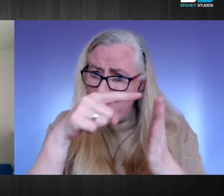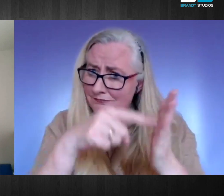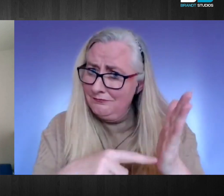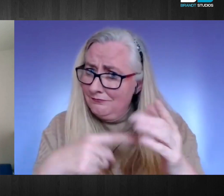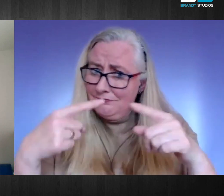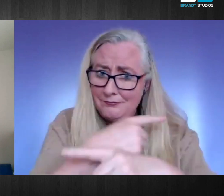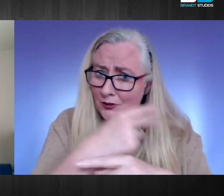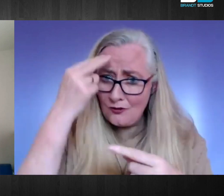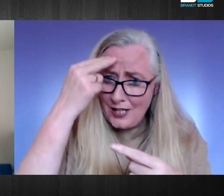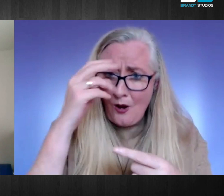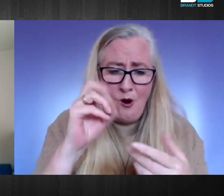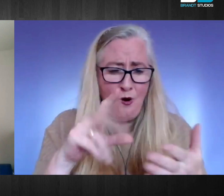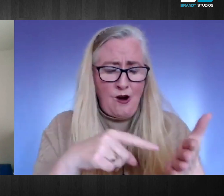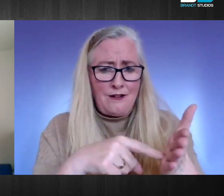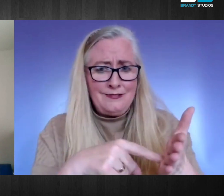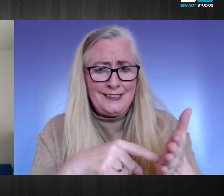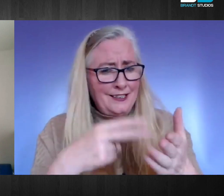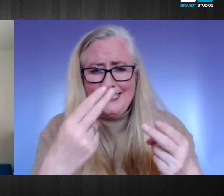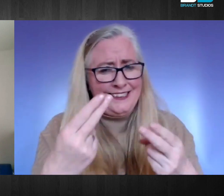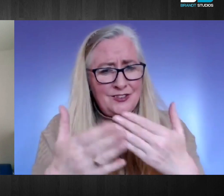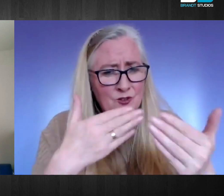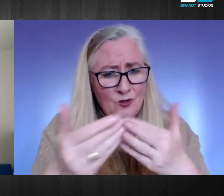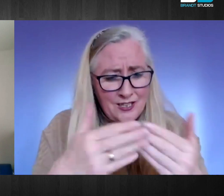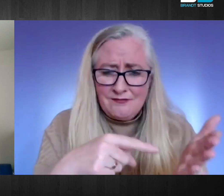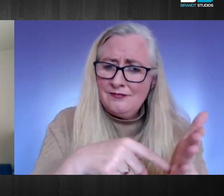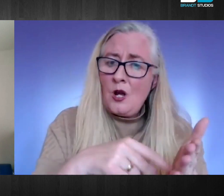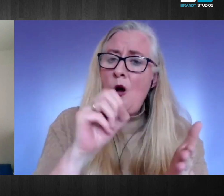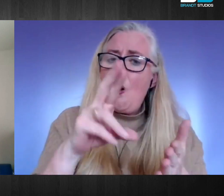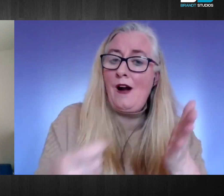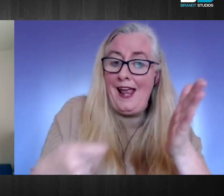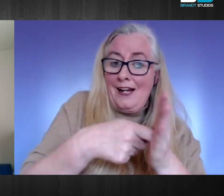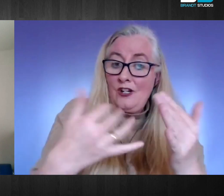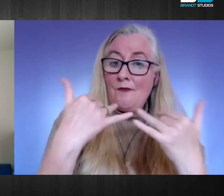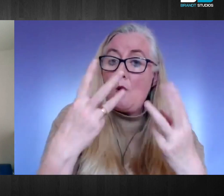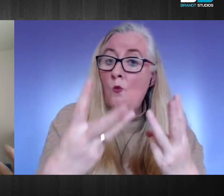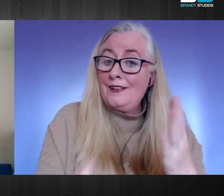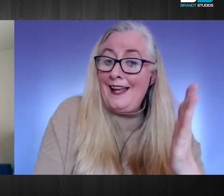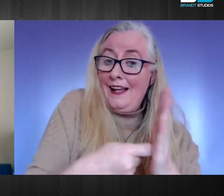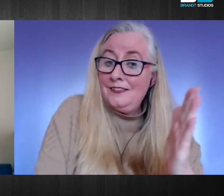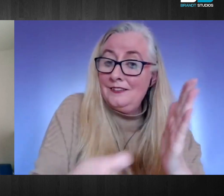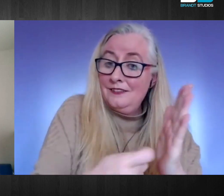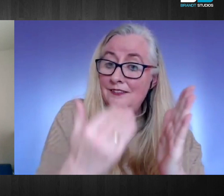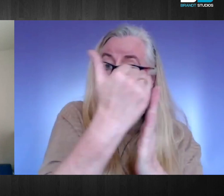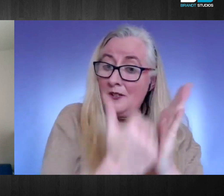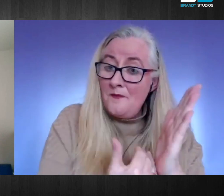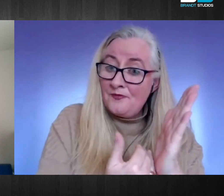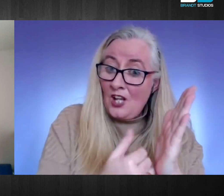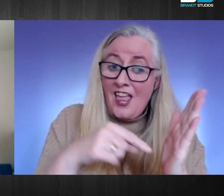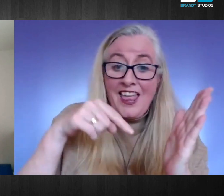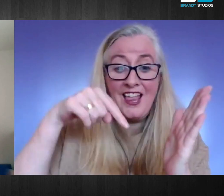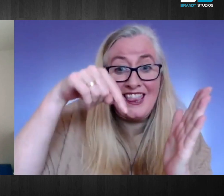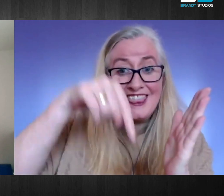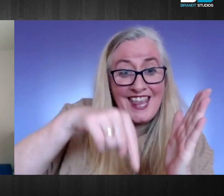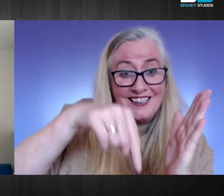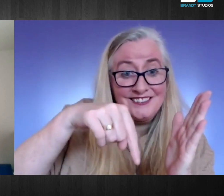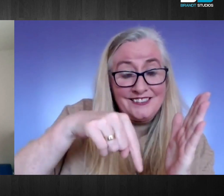address, or any additional information they would like to provide. So this was the first time ever,